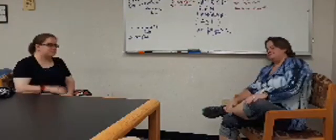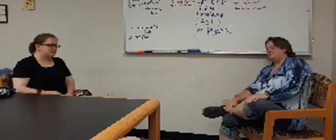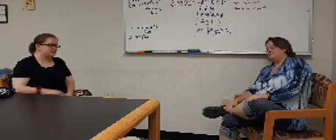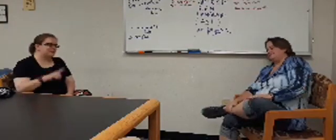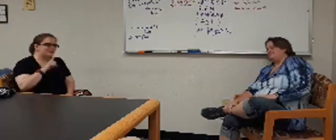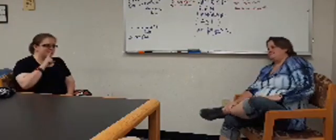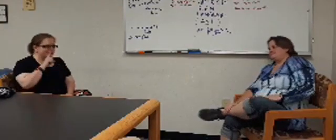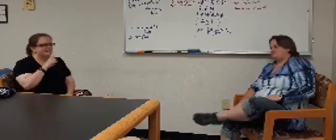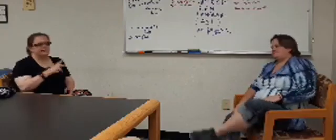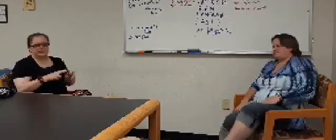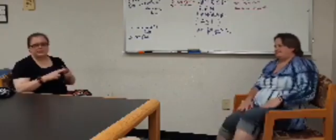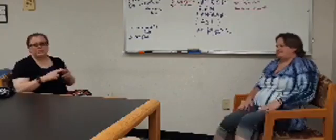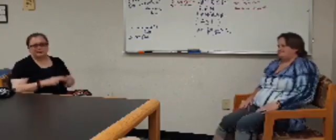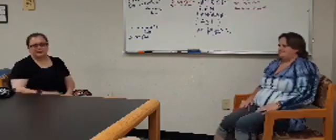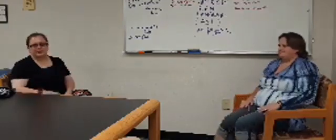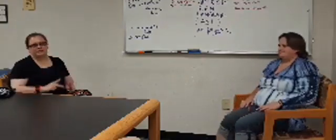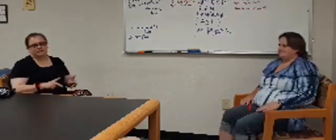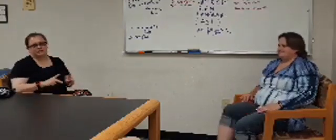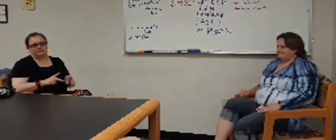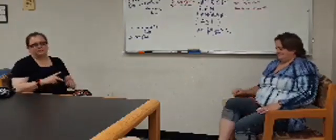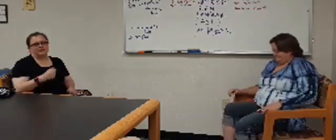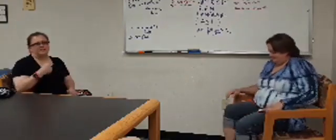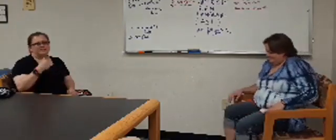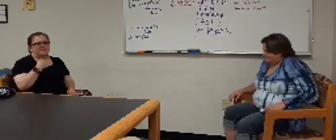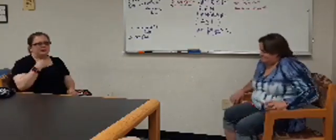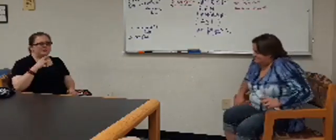It really depends on the person. I was at an